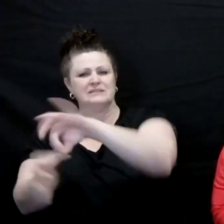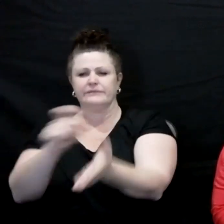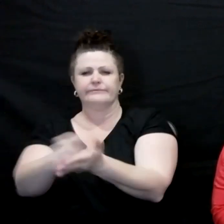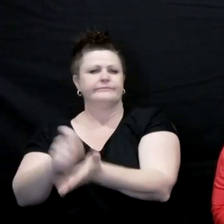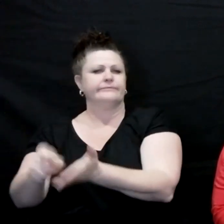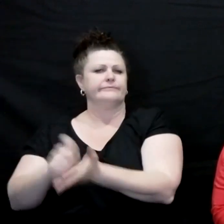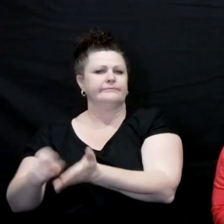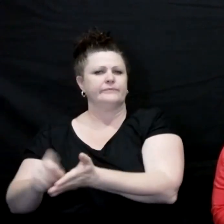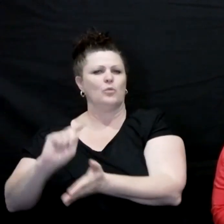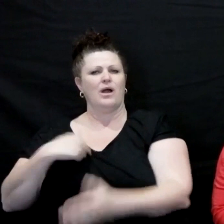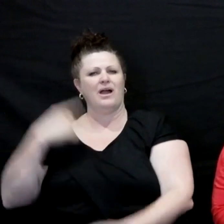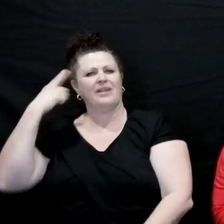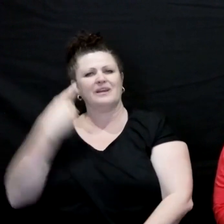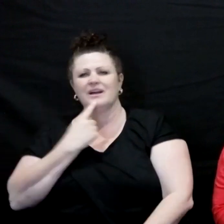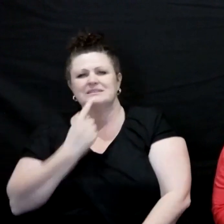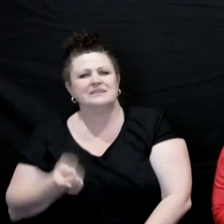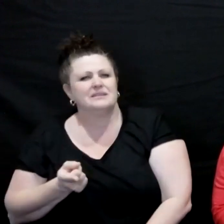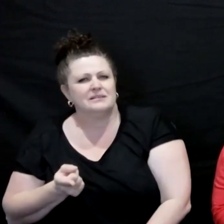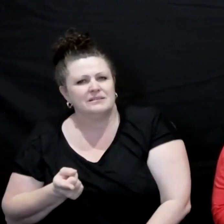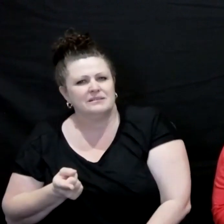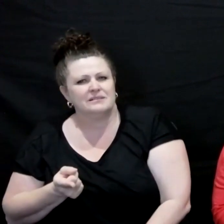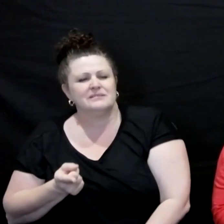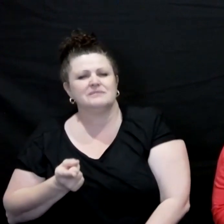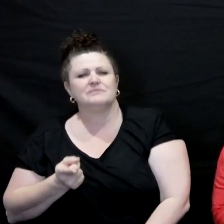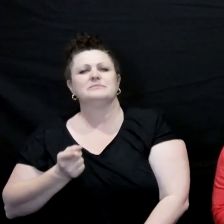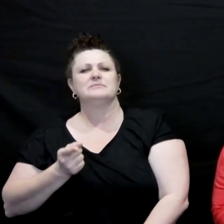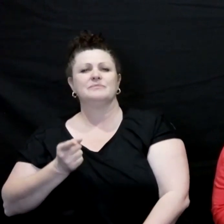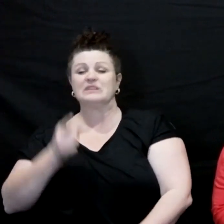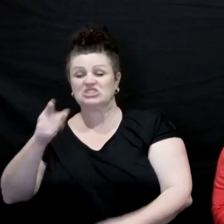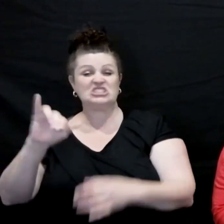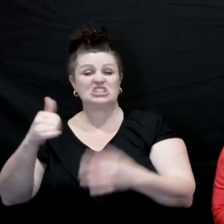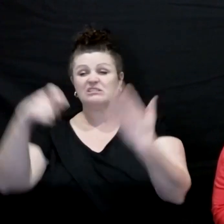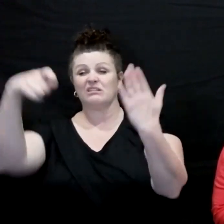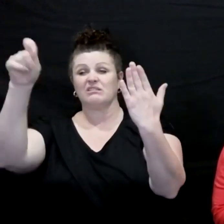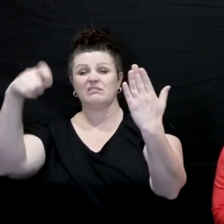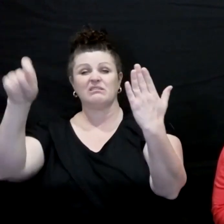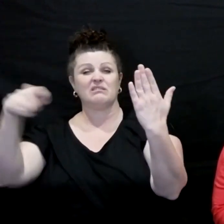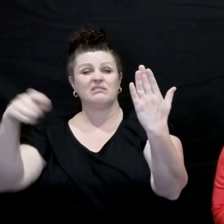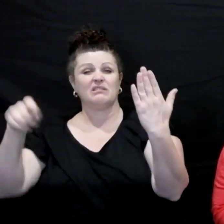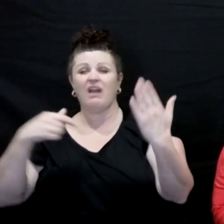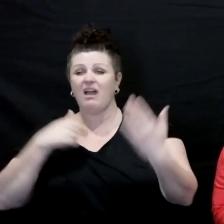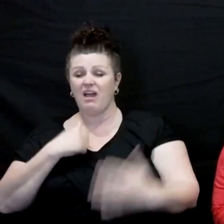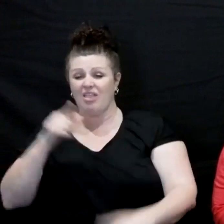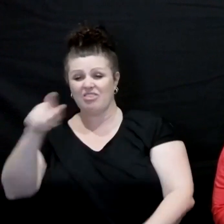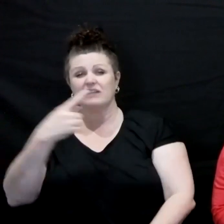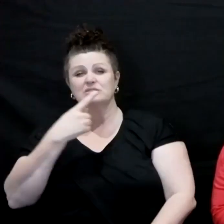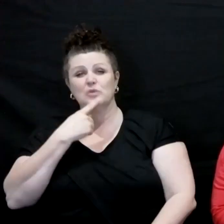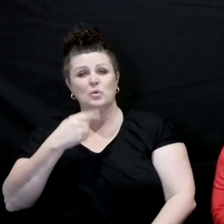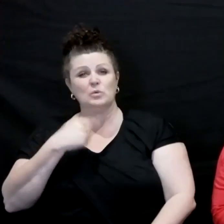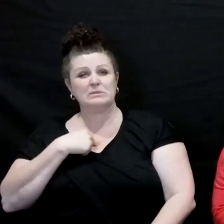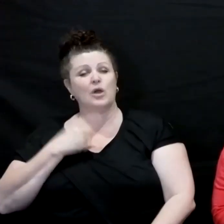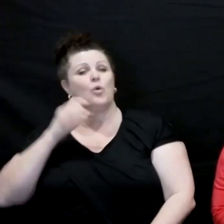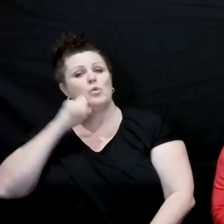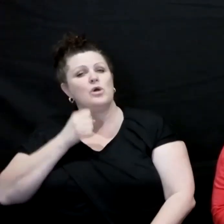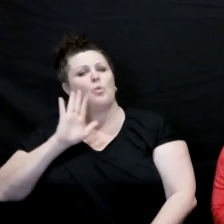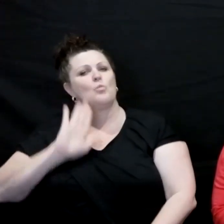query. Apart from some standard tick boxes, I was told that the wait